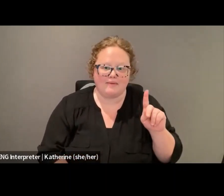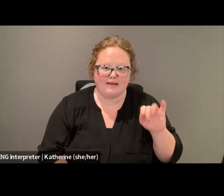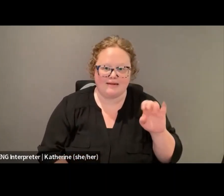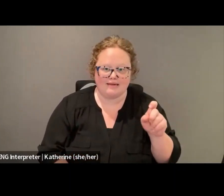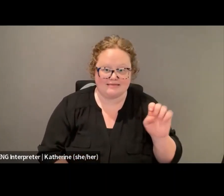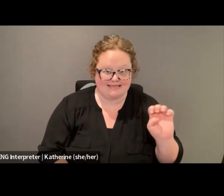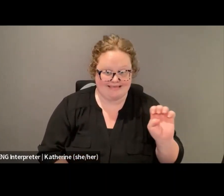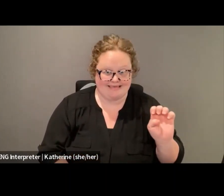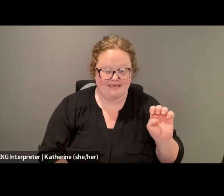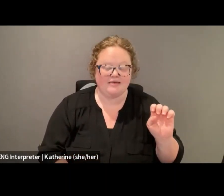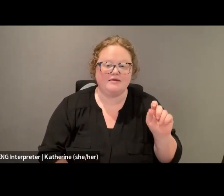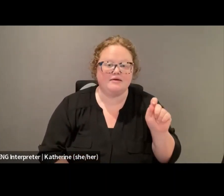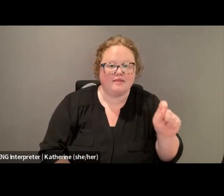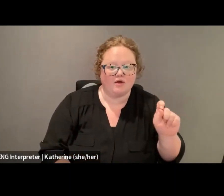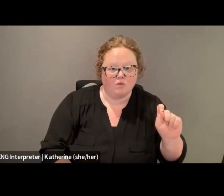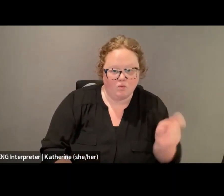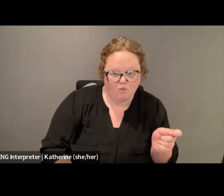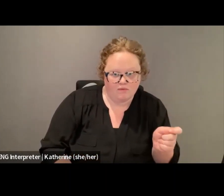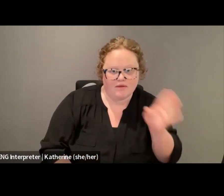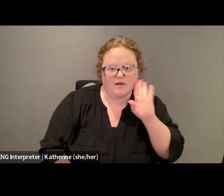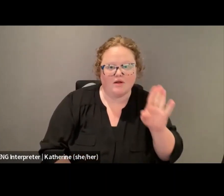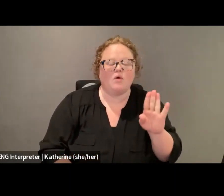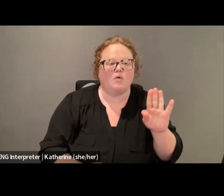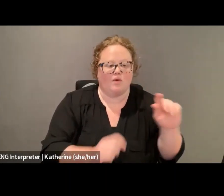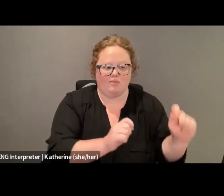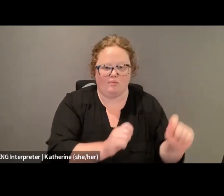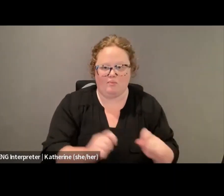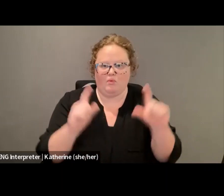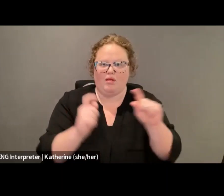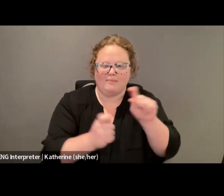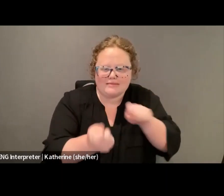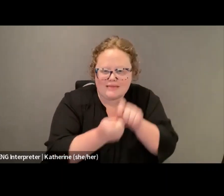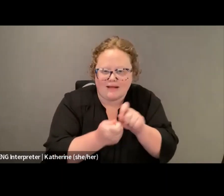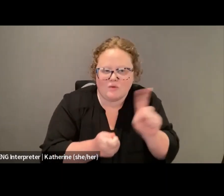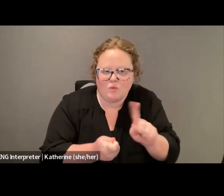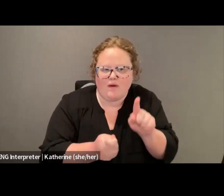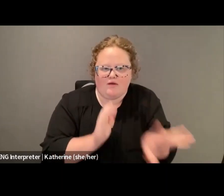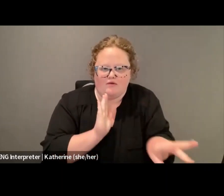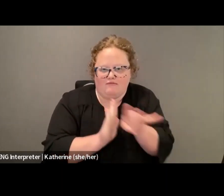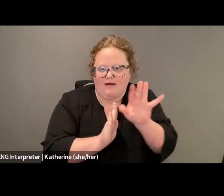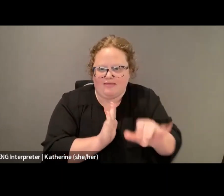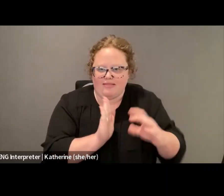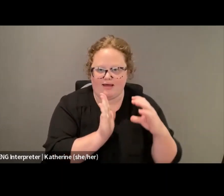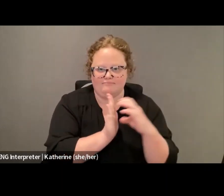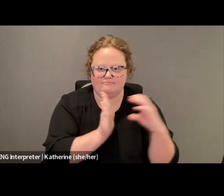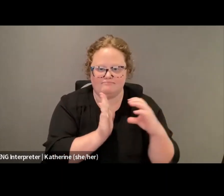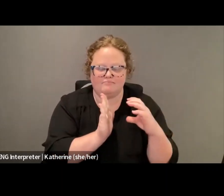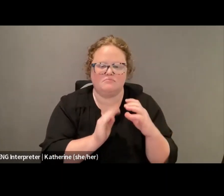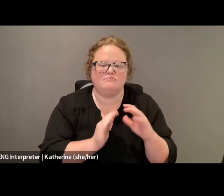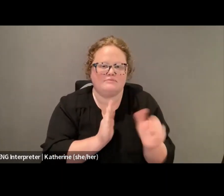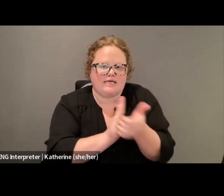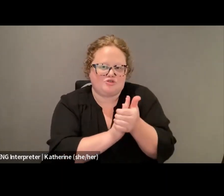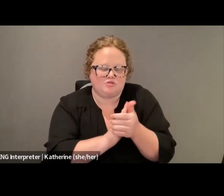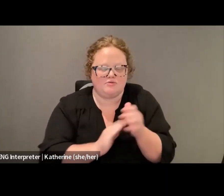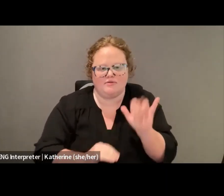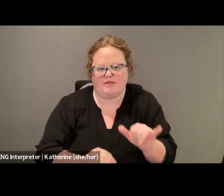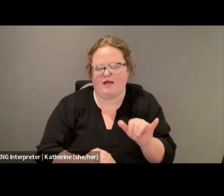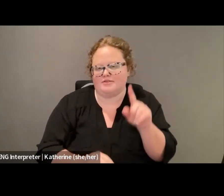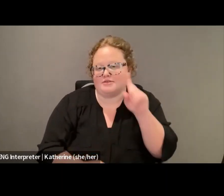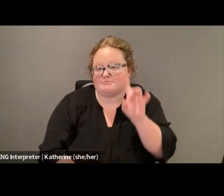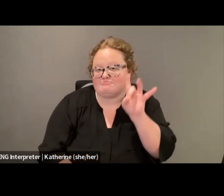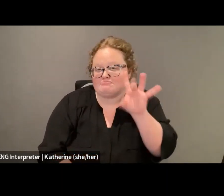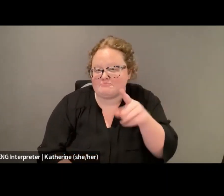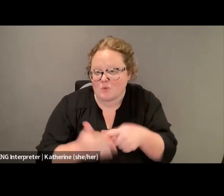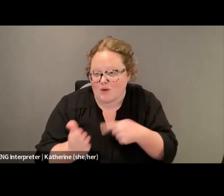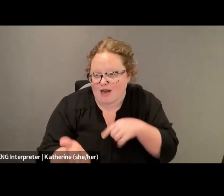you exactly to the place in the waiver where Appendix E is. So that's just a little tip that I've learned from